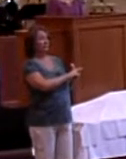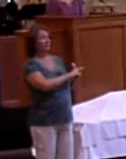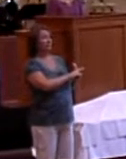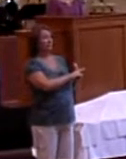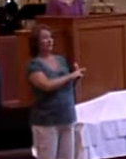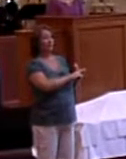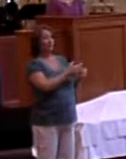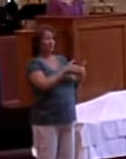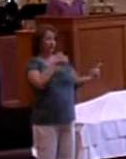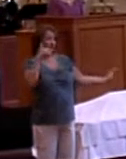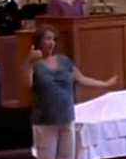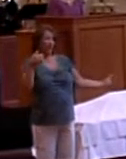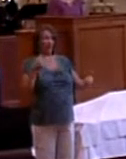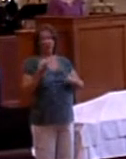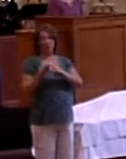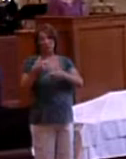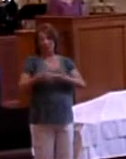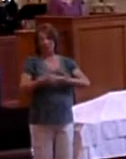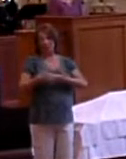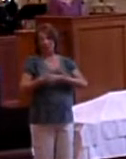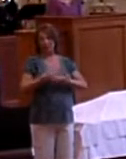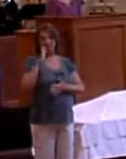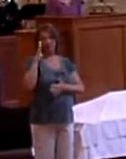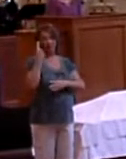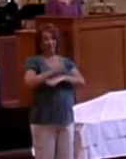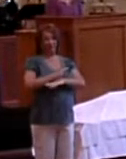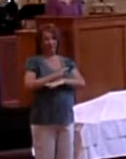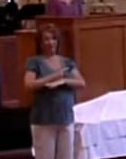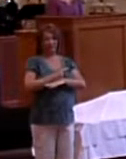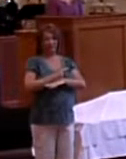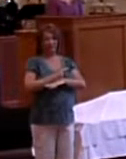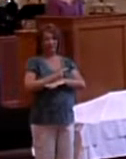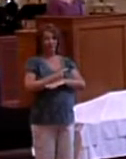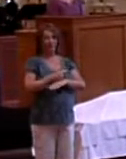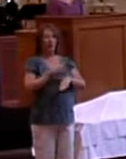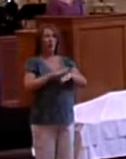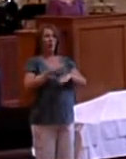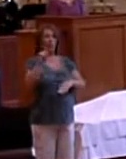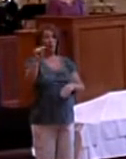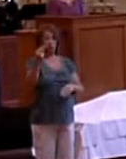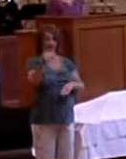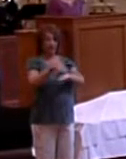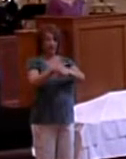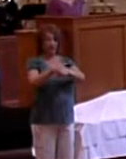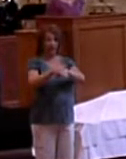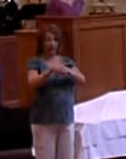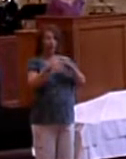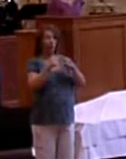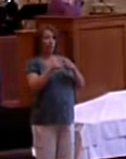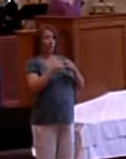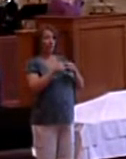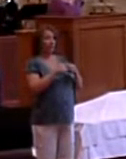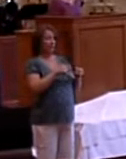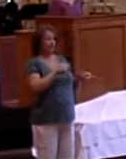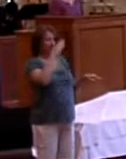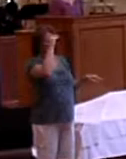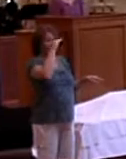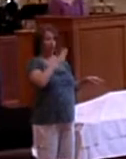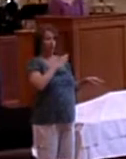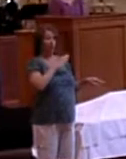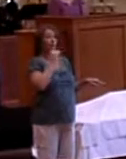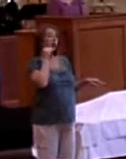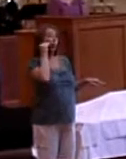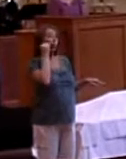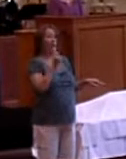they're away for 5 days from each other. And on Thursday night, when Derek was home alone, he had a horrible